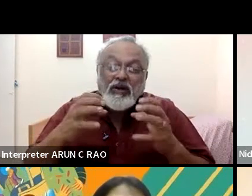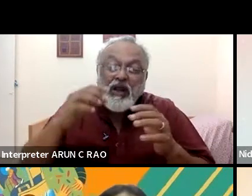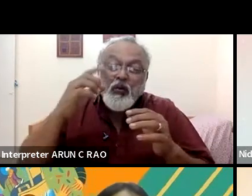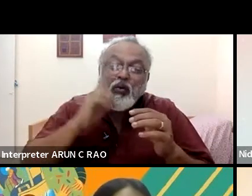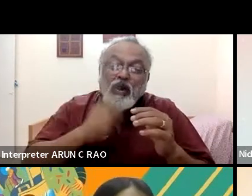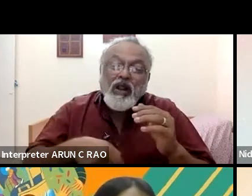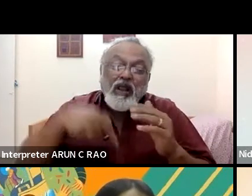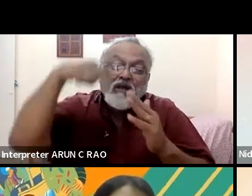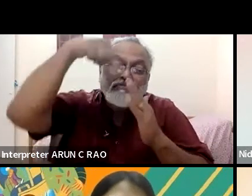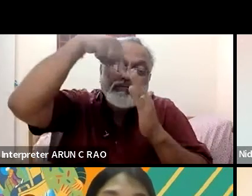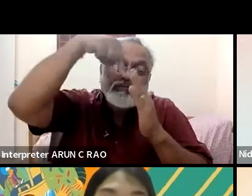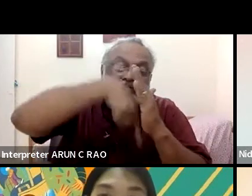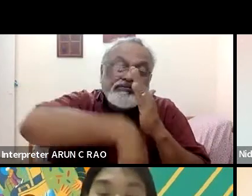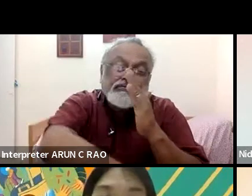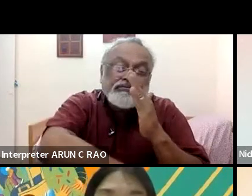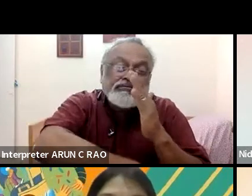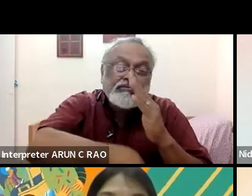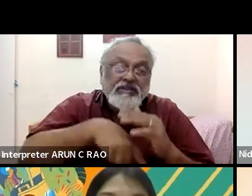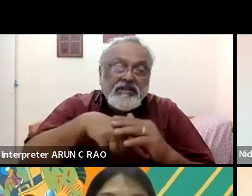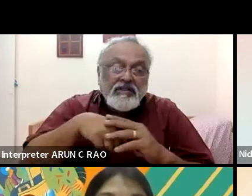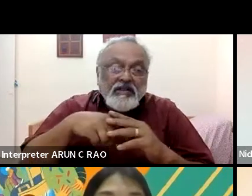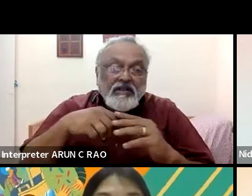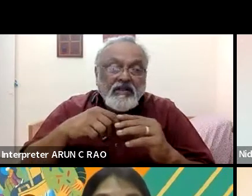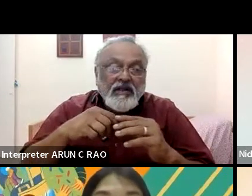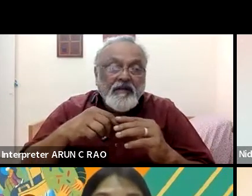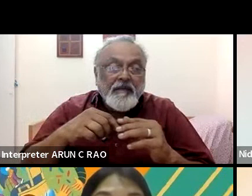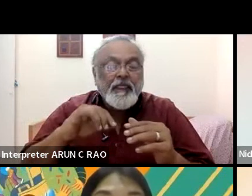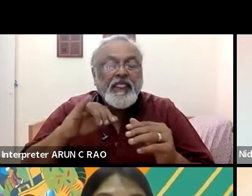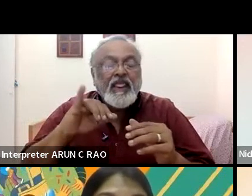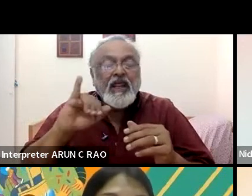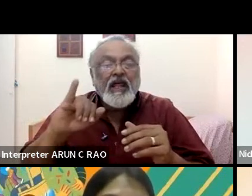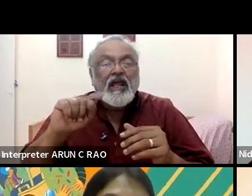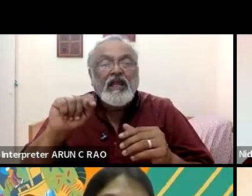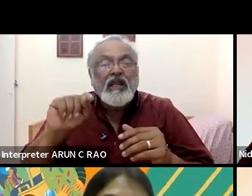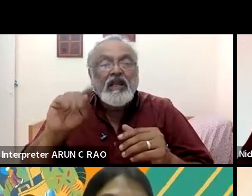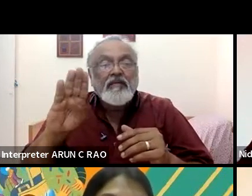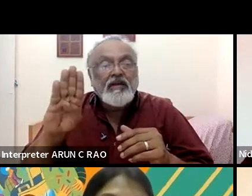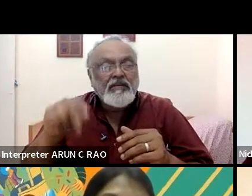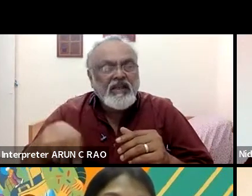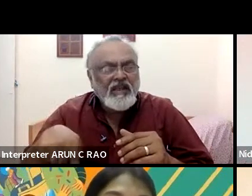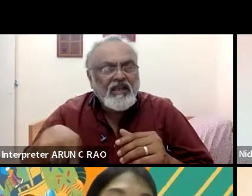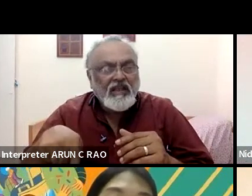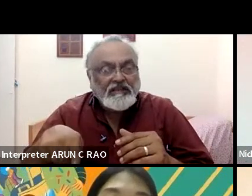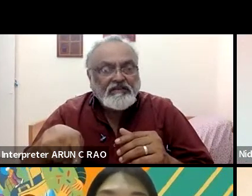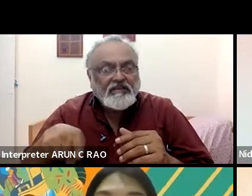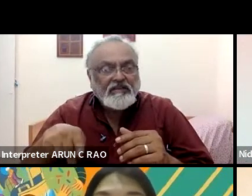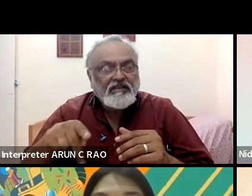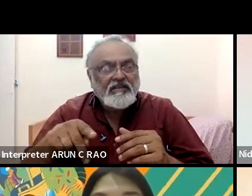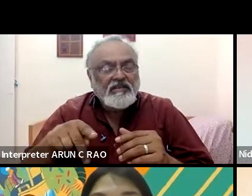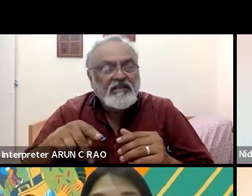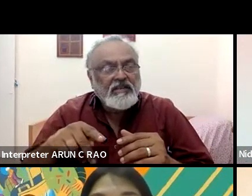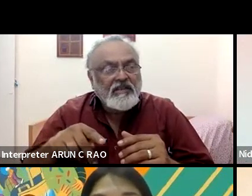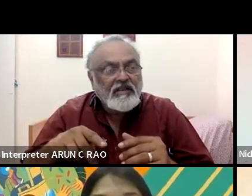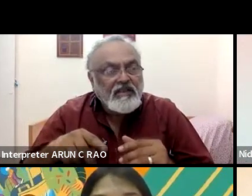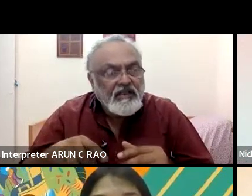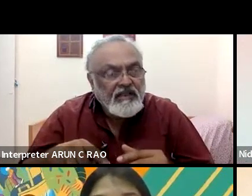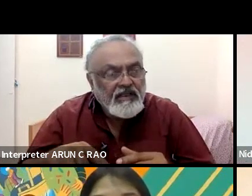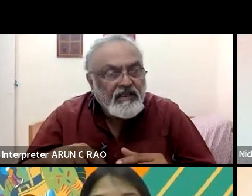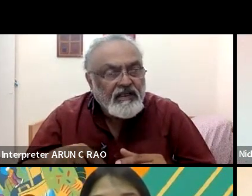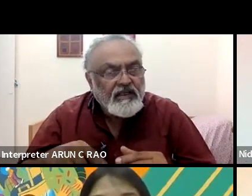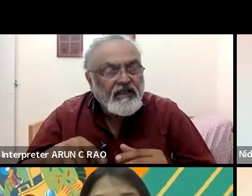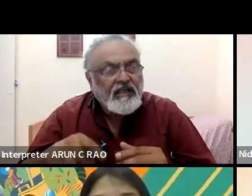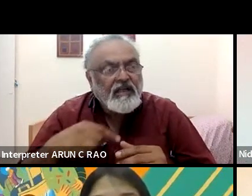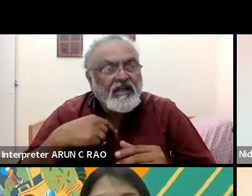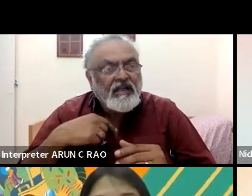Singapore does, all the way to ITTP and others have done pretty good work on Indian standard, for example. But